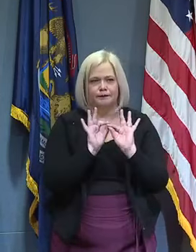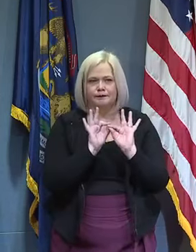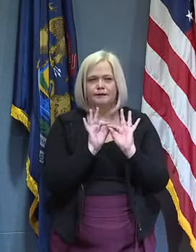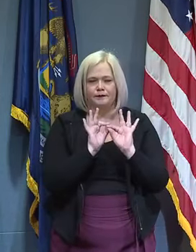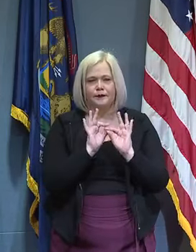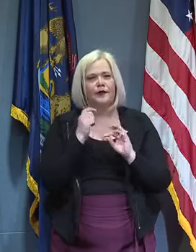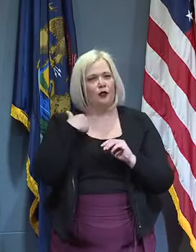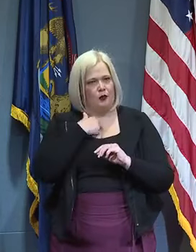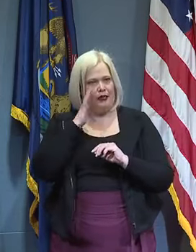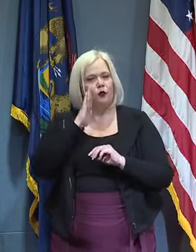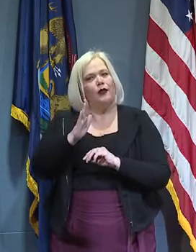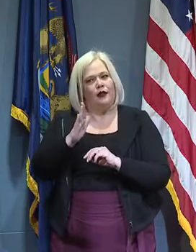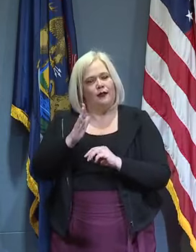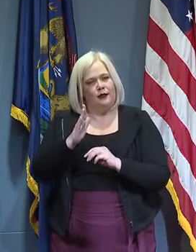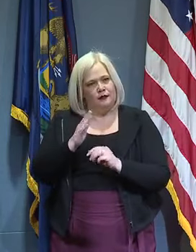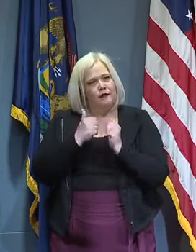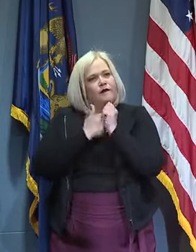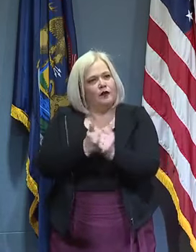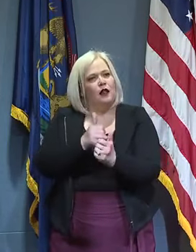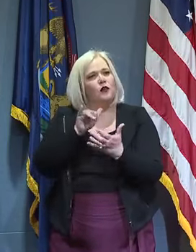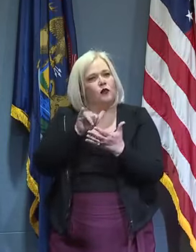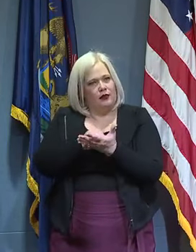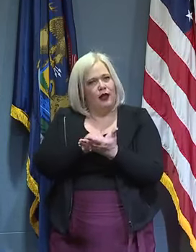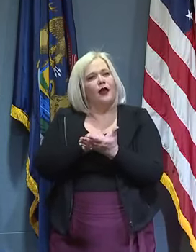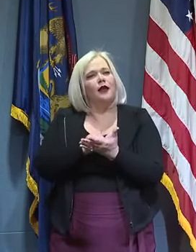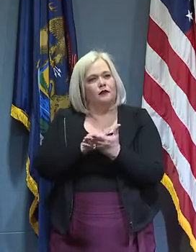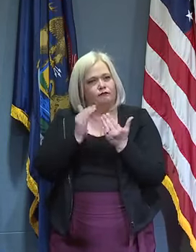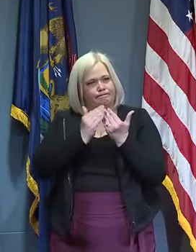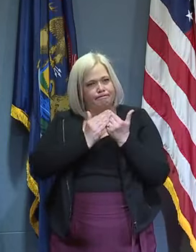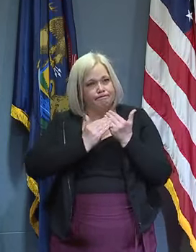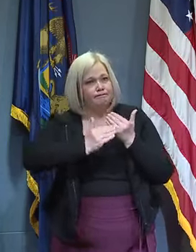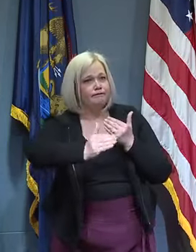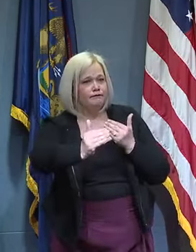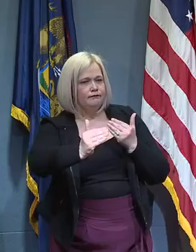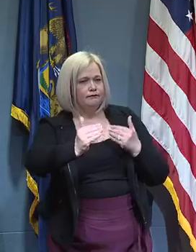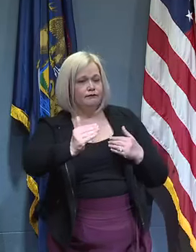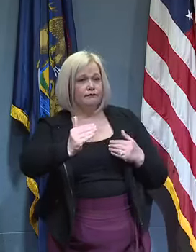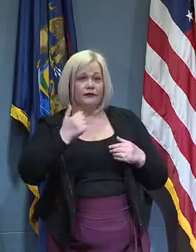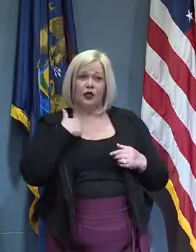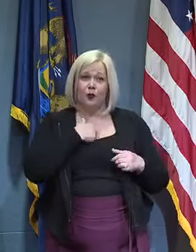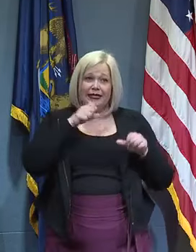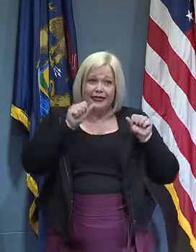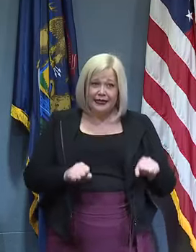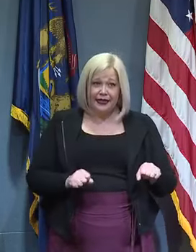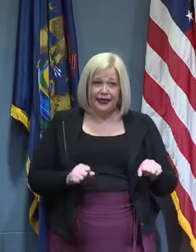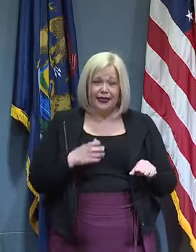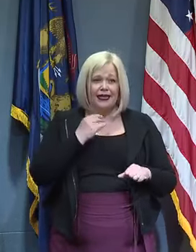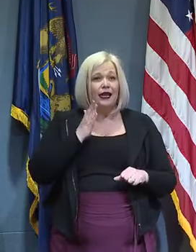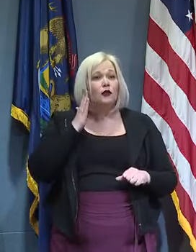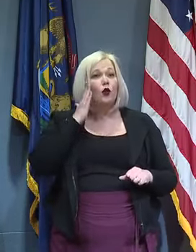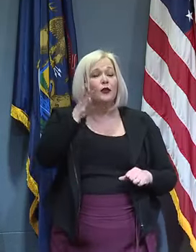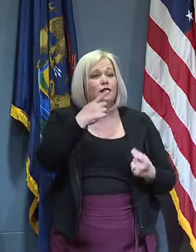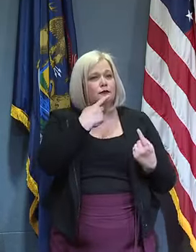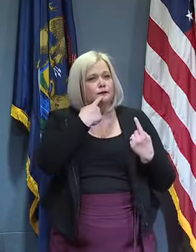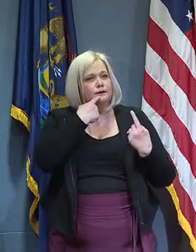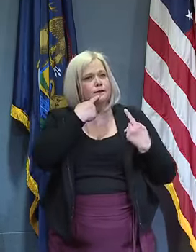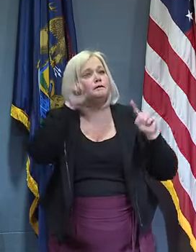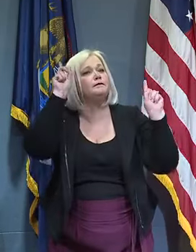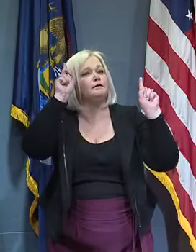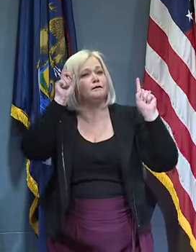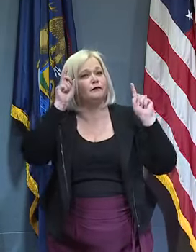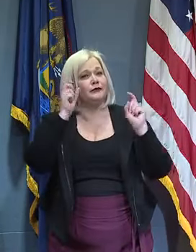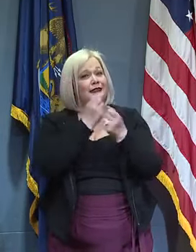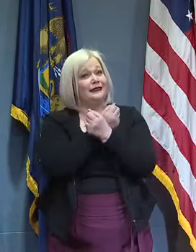in place as we move forward. We can and will do this safely in a